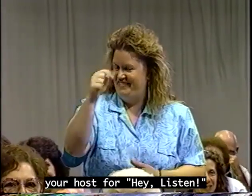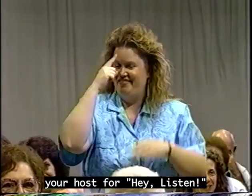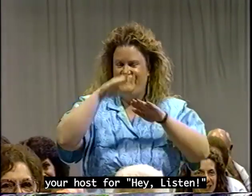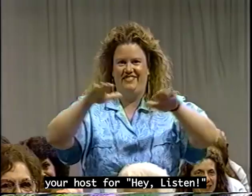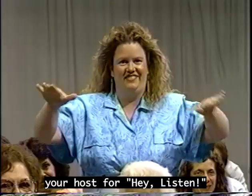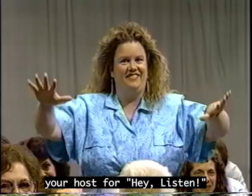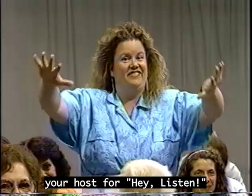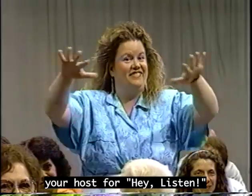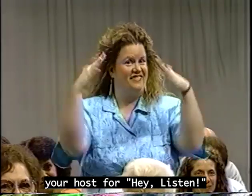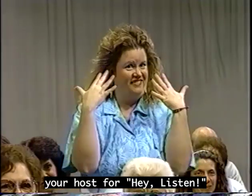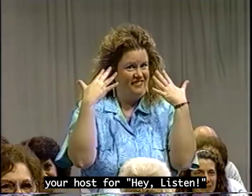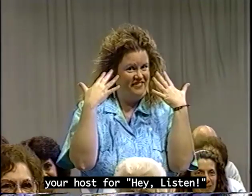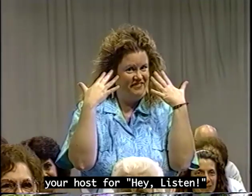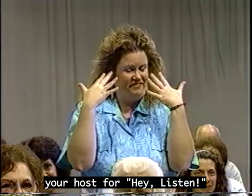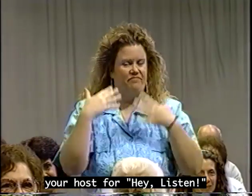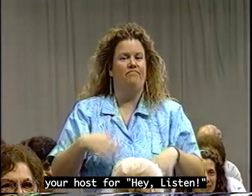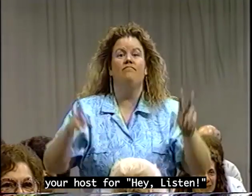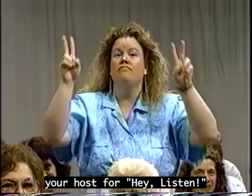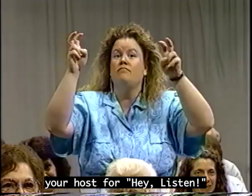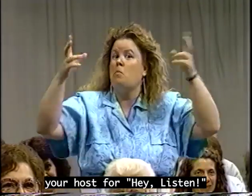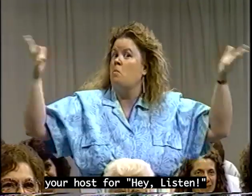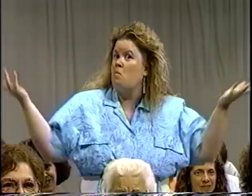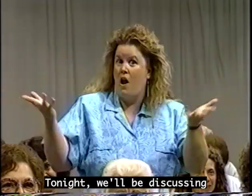your host for Hey Listen.